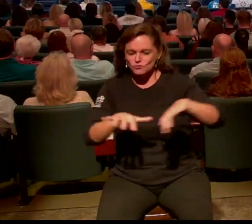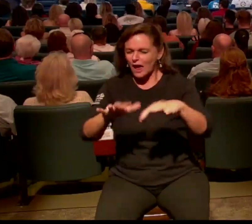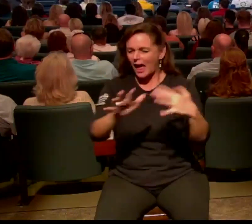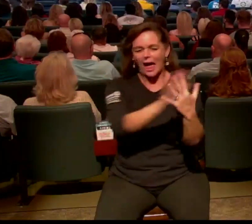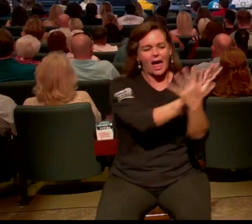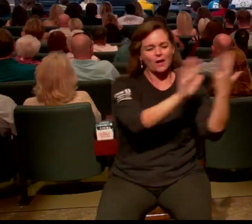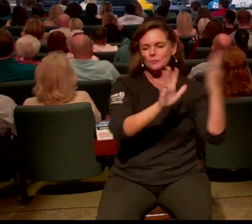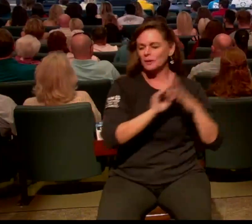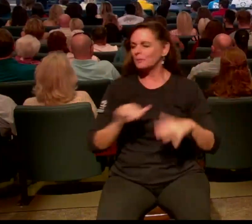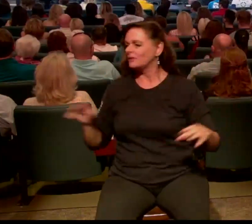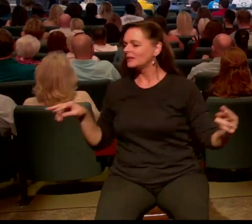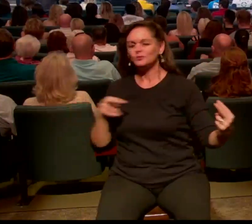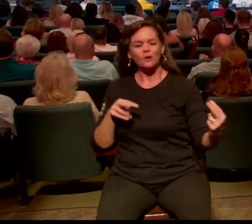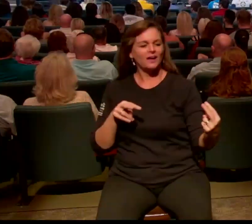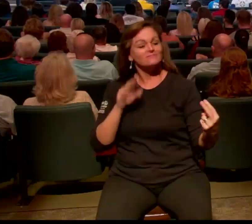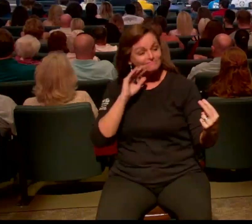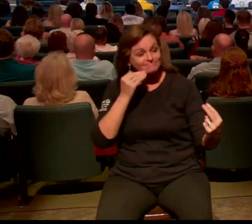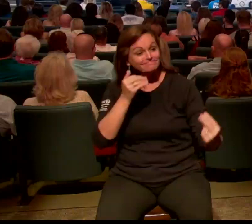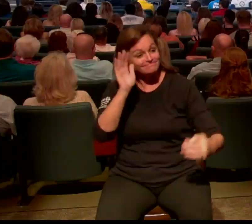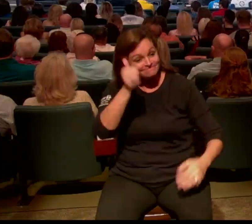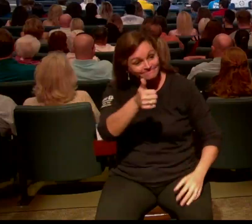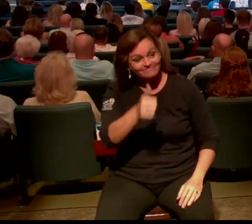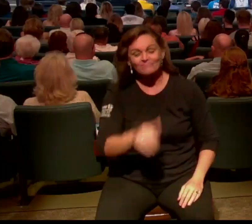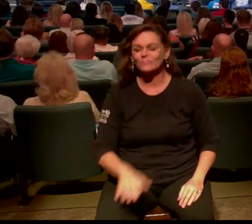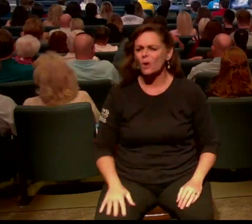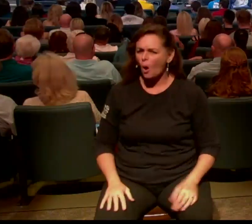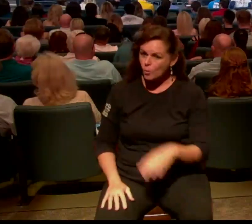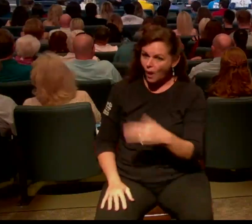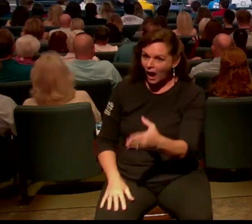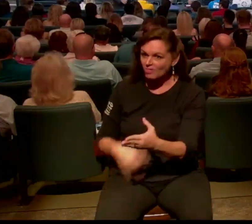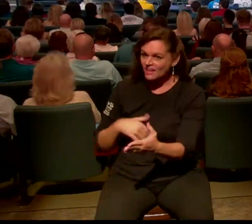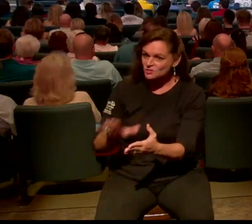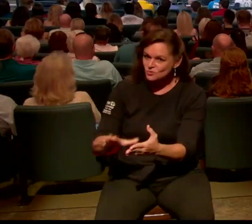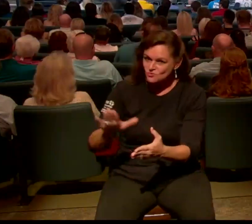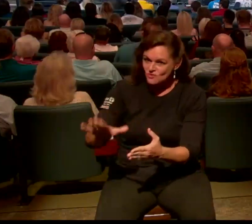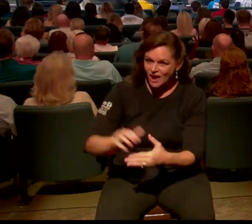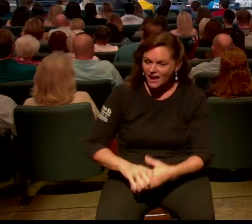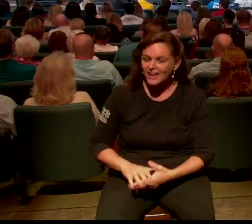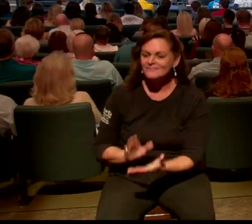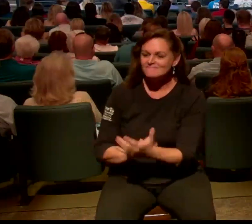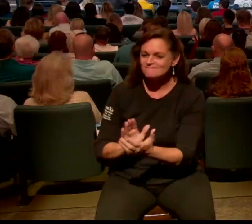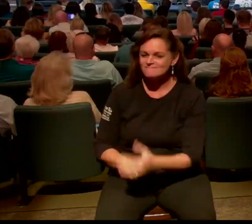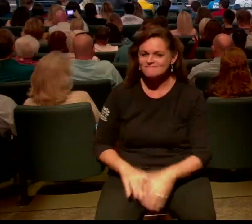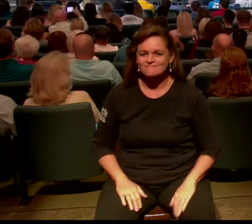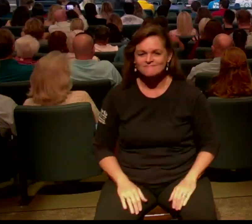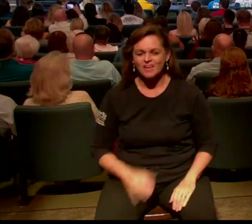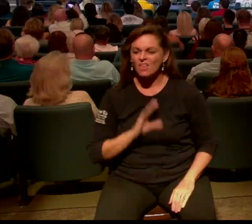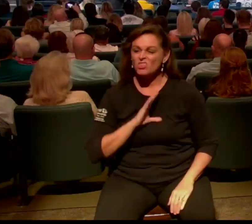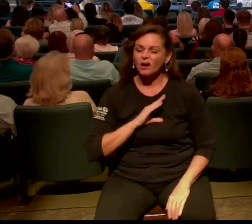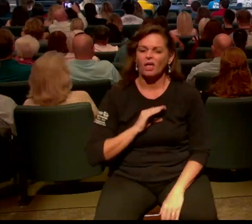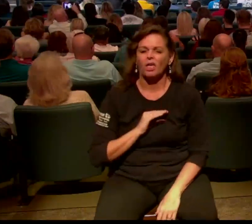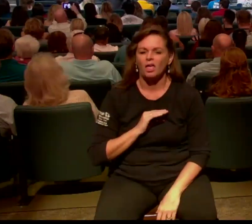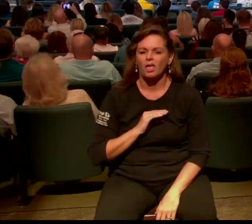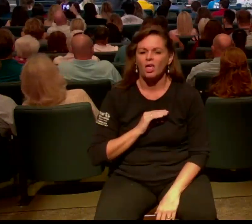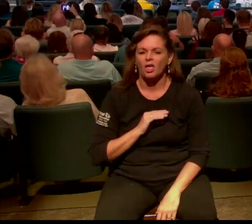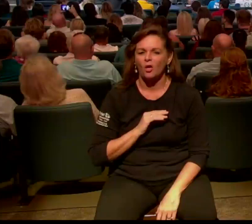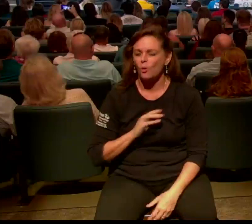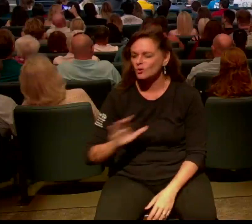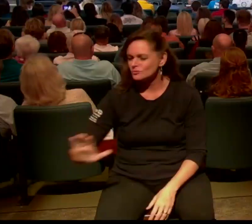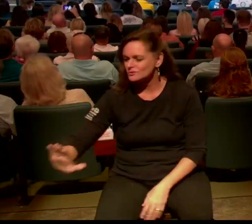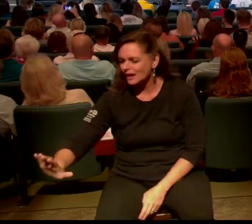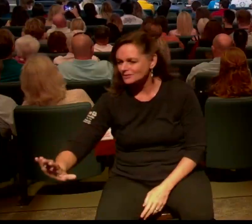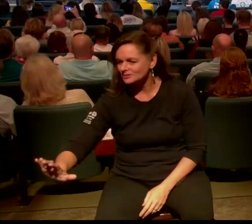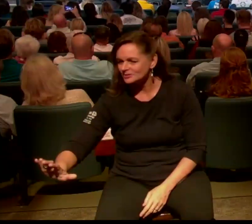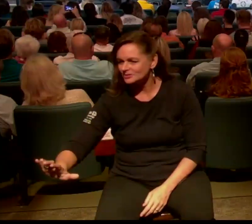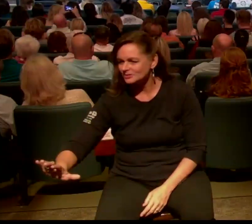you encourage someone, and every time that you just lift up a spirit, every time you put a positive,